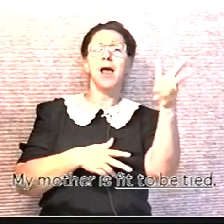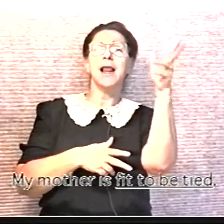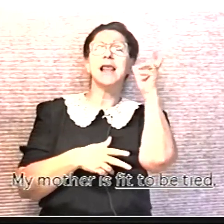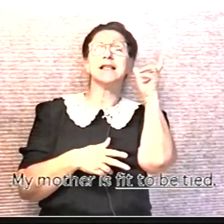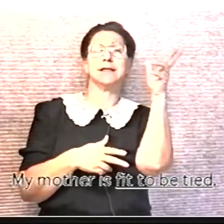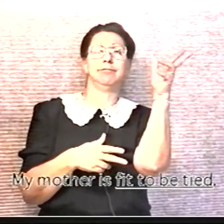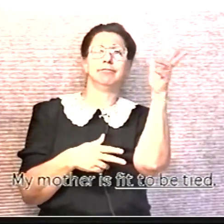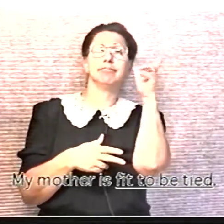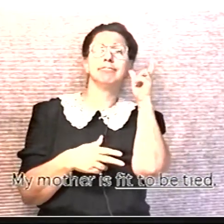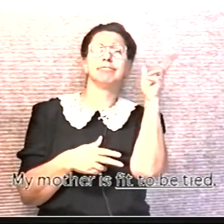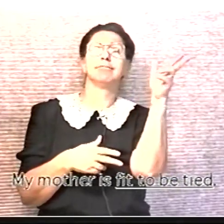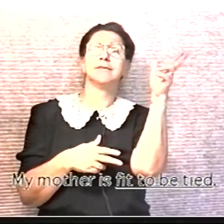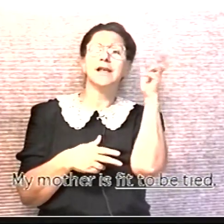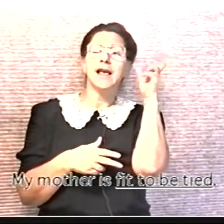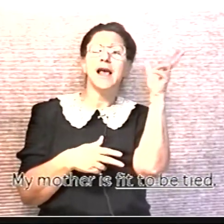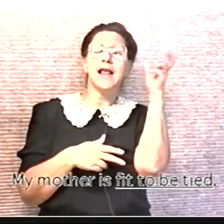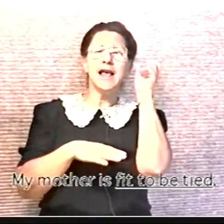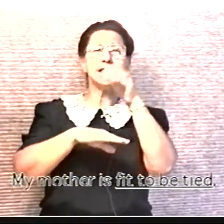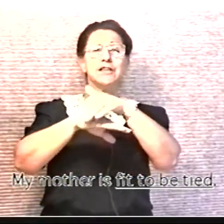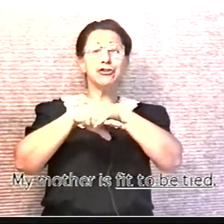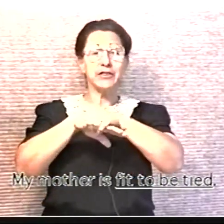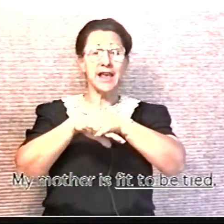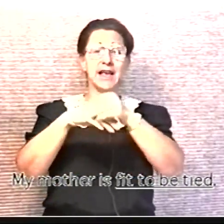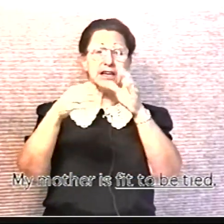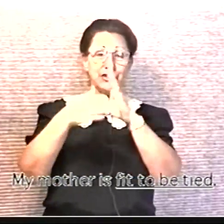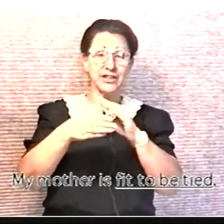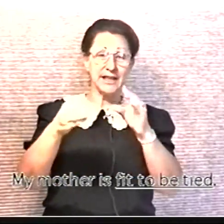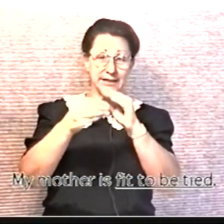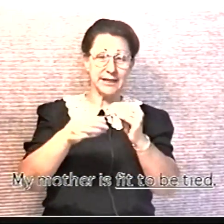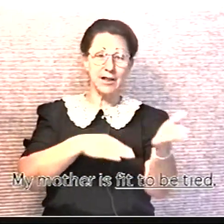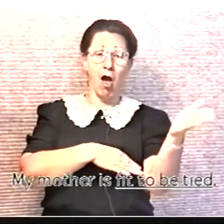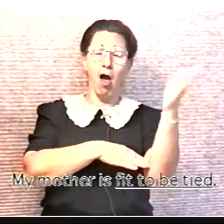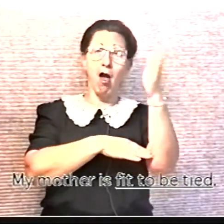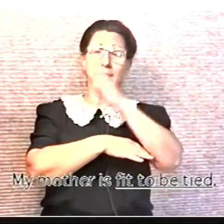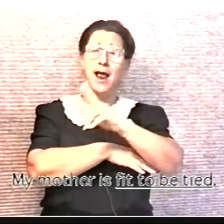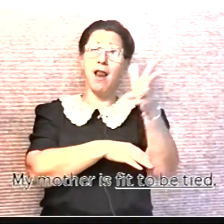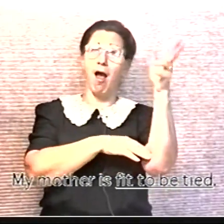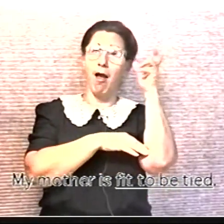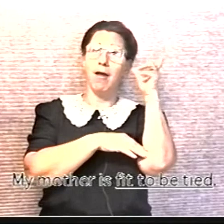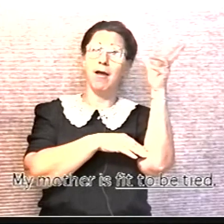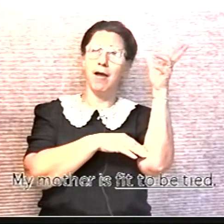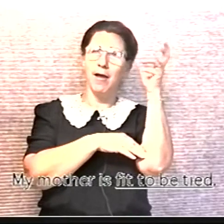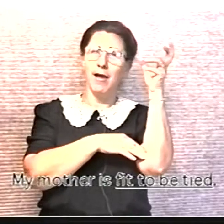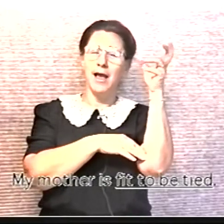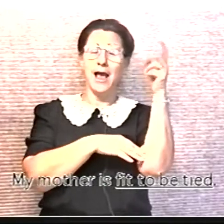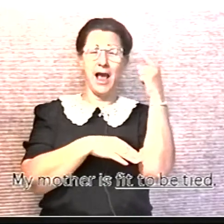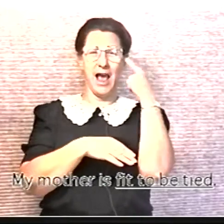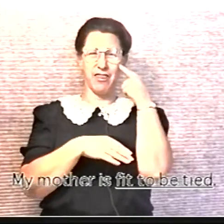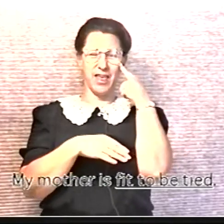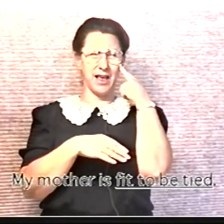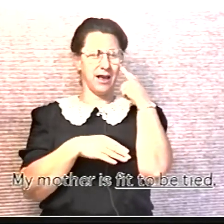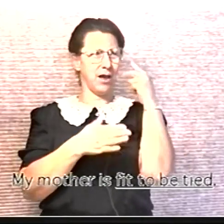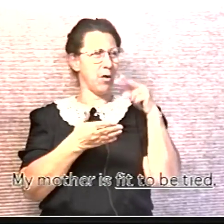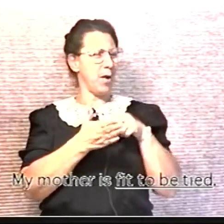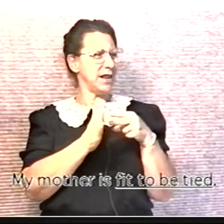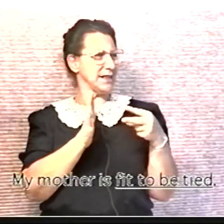listen. Listen to the English sentences all day long and think, what does that